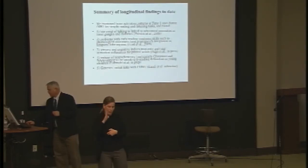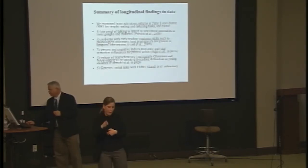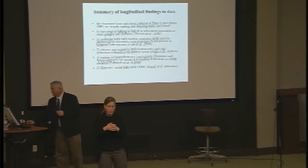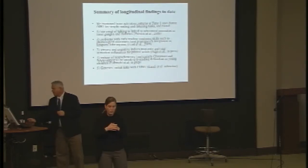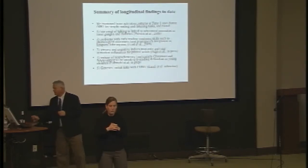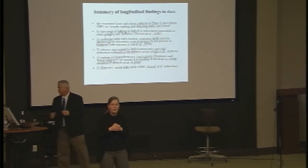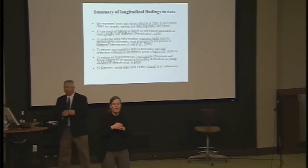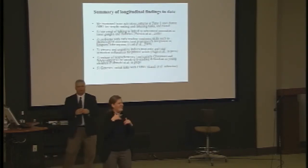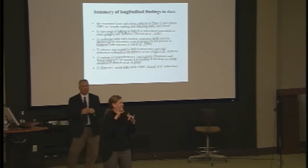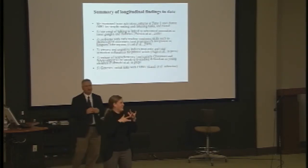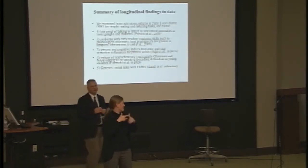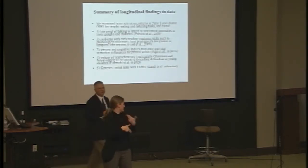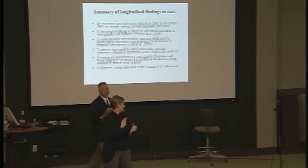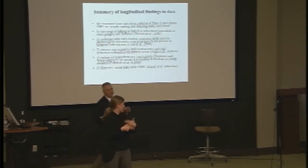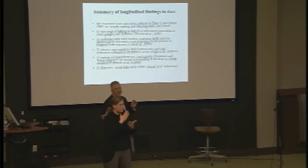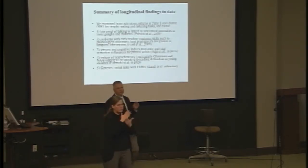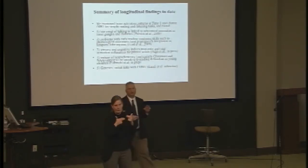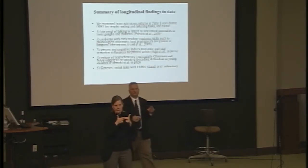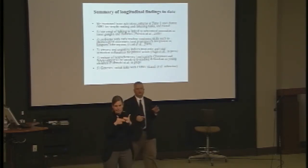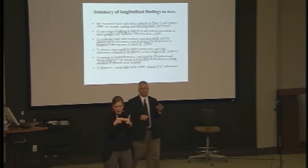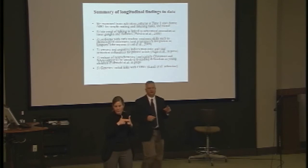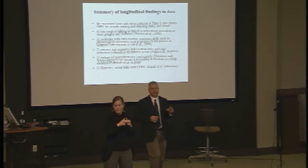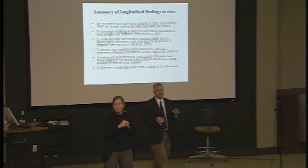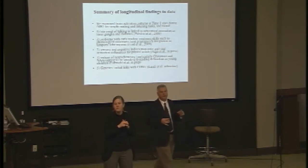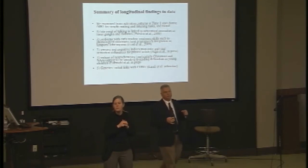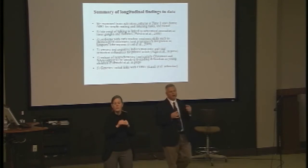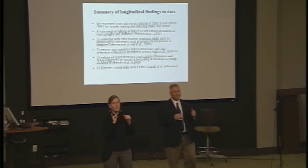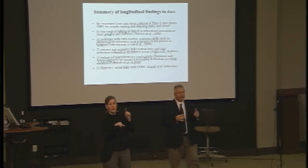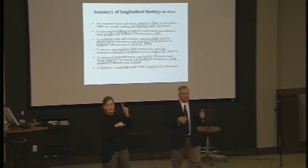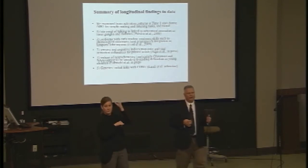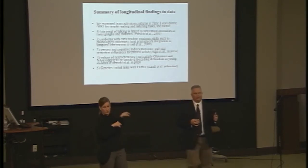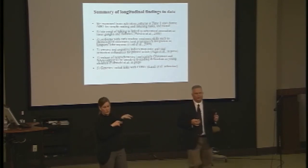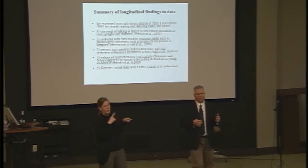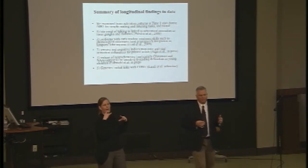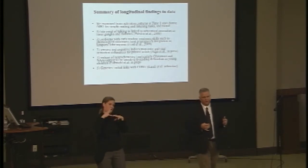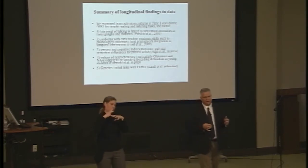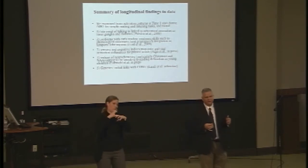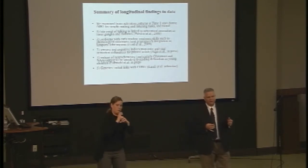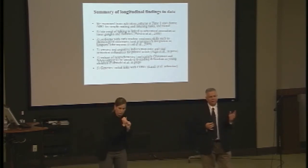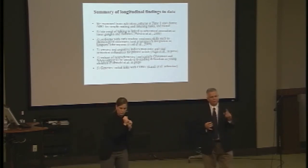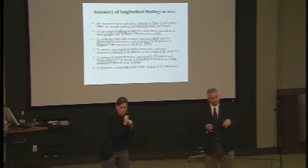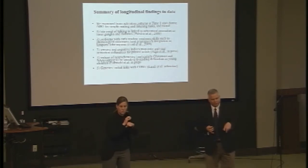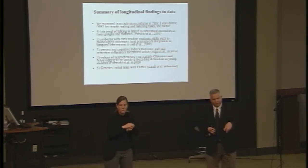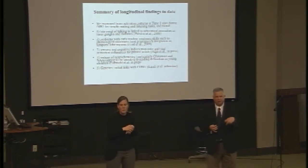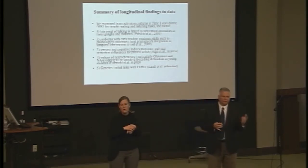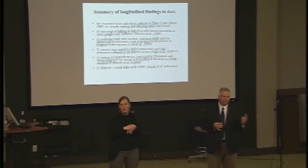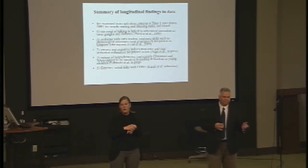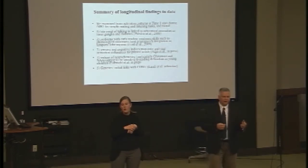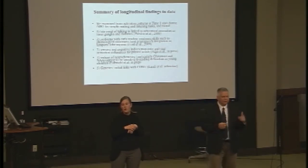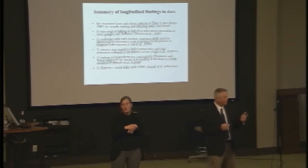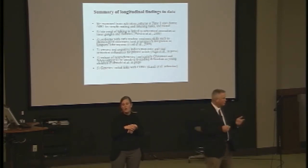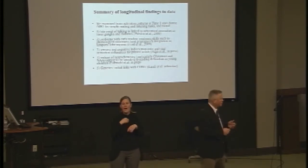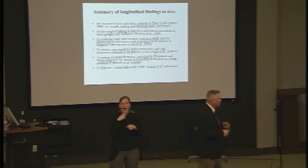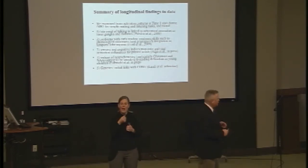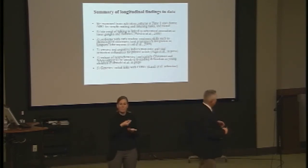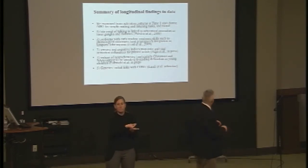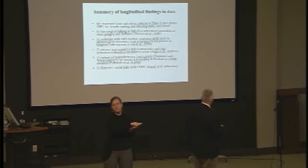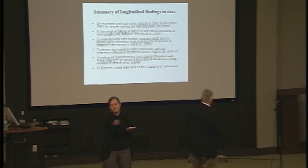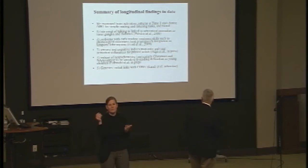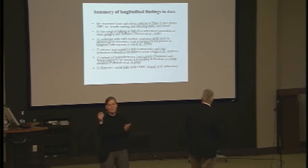And I'm going to get to a summary of what we've done. I'm not going to show you each of the studies, but I'm happy to pass on the papers. Some are published, some are in press, some